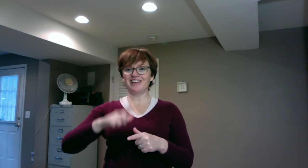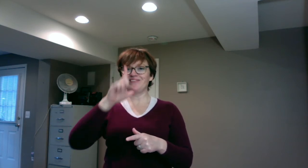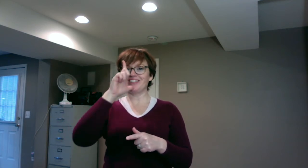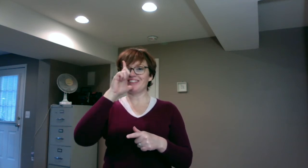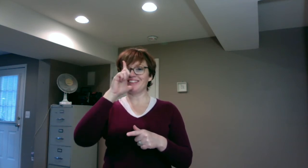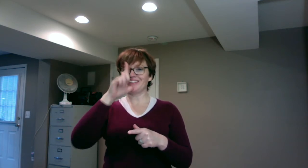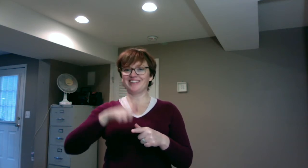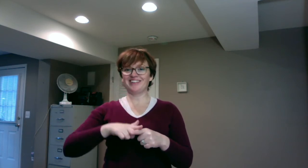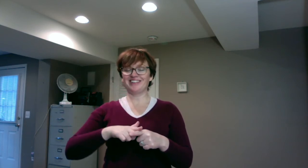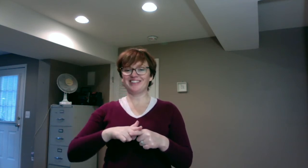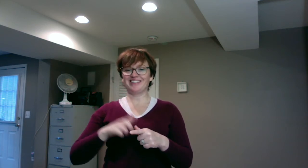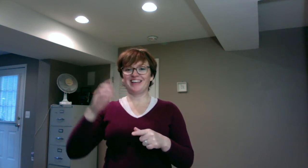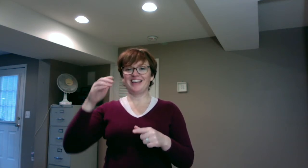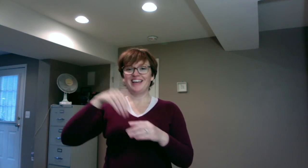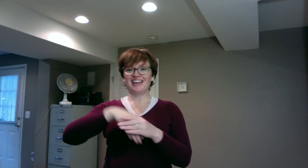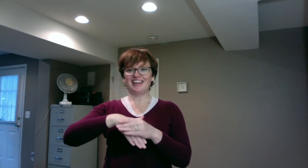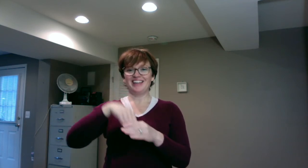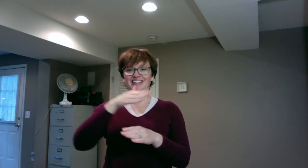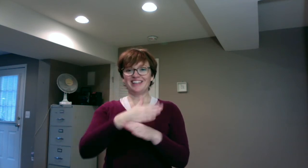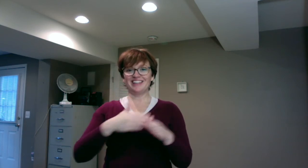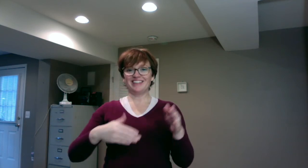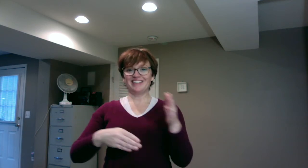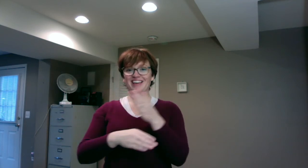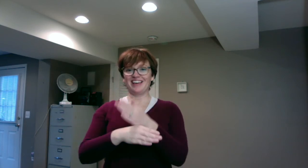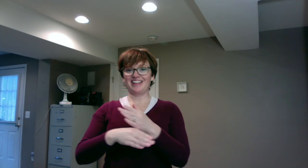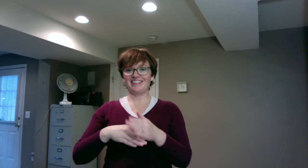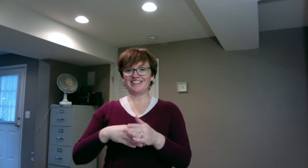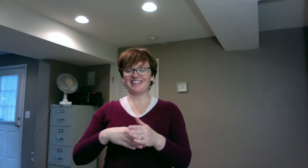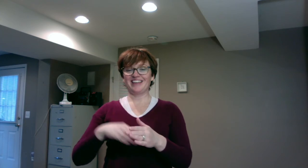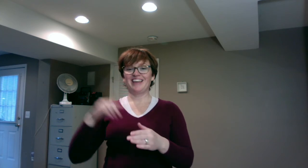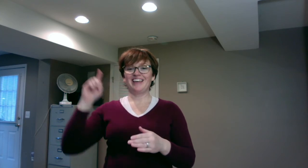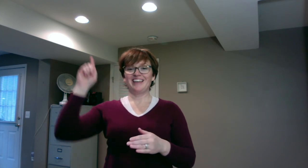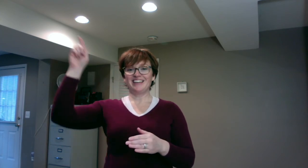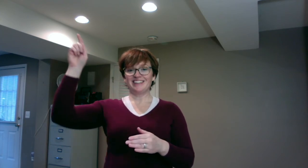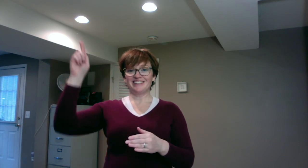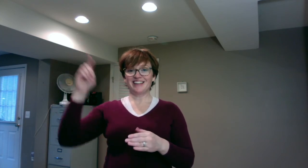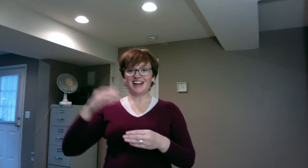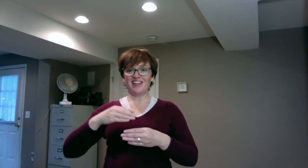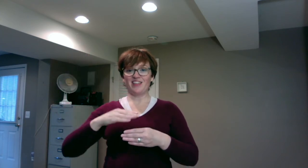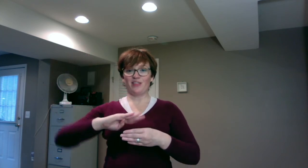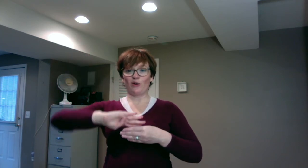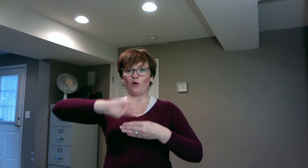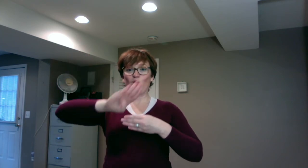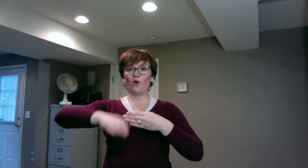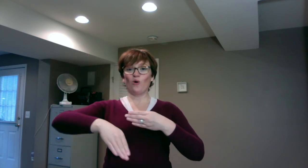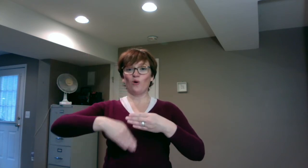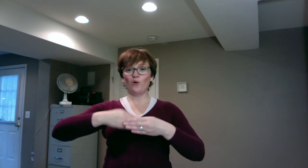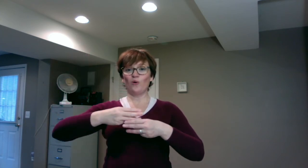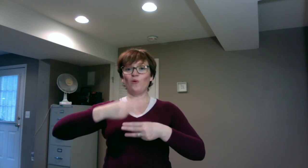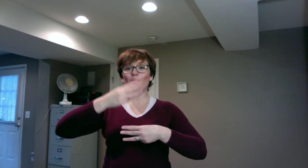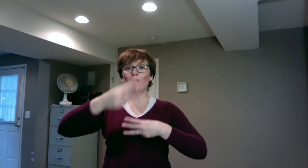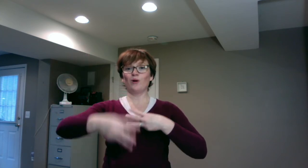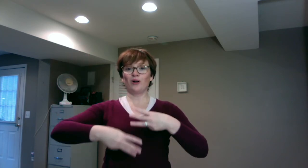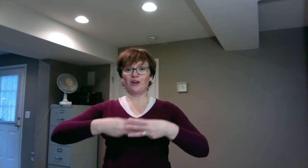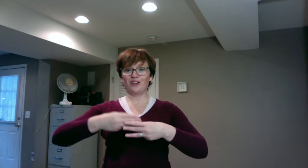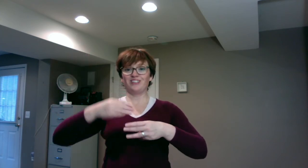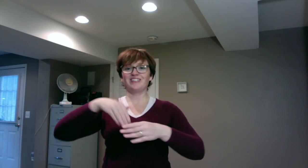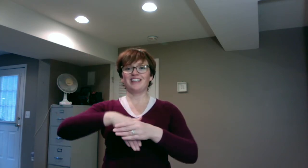my sisters in his hands. He's got the whole world